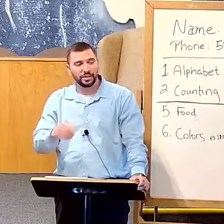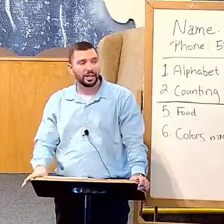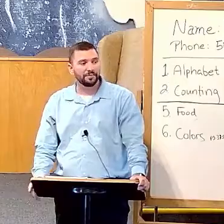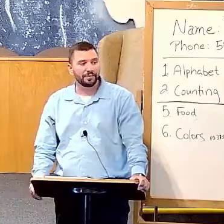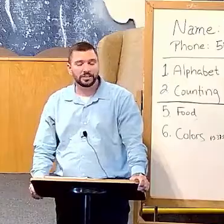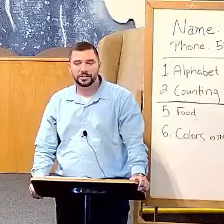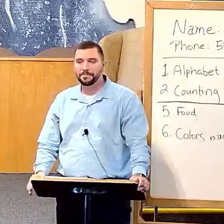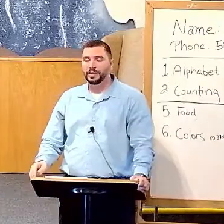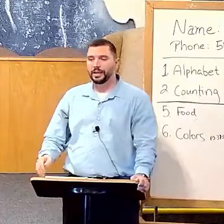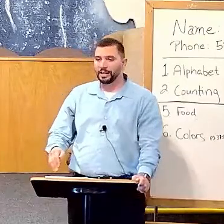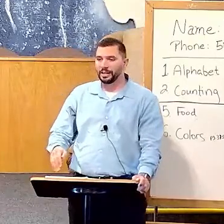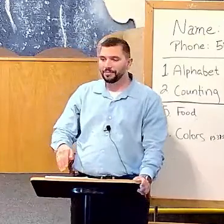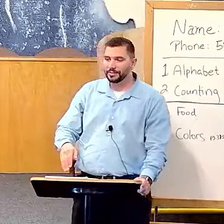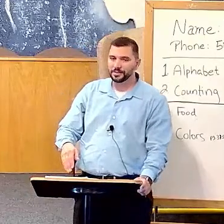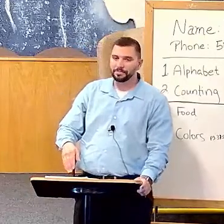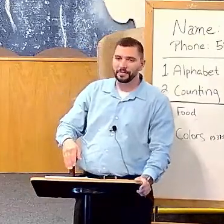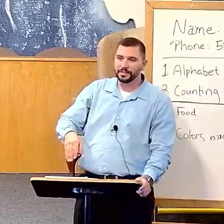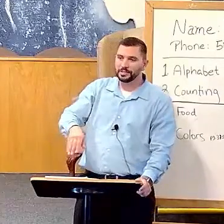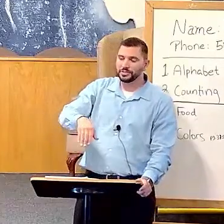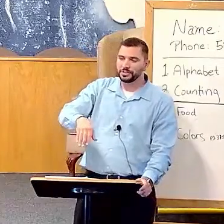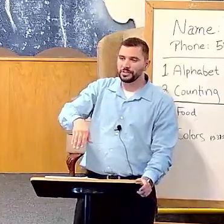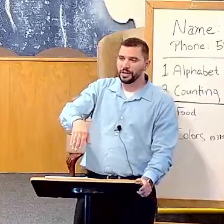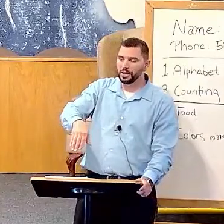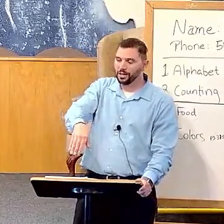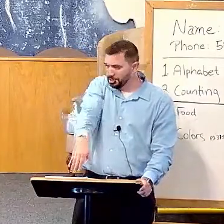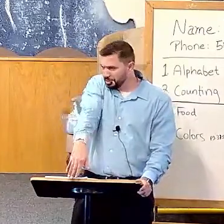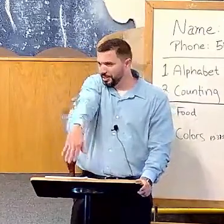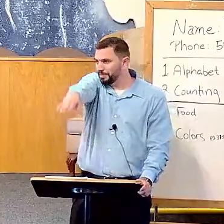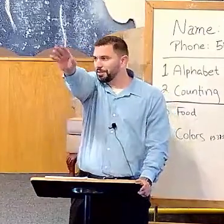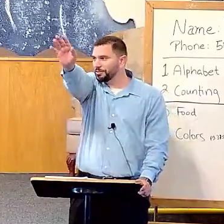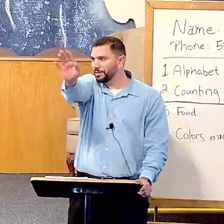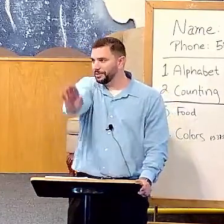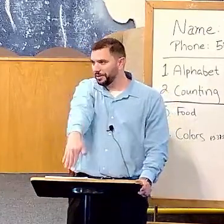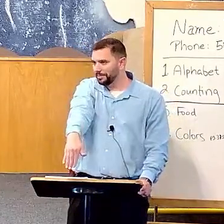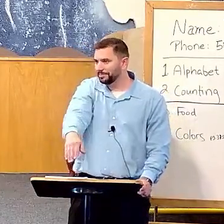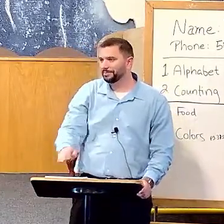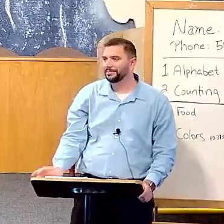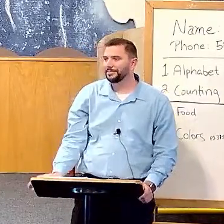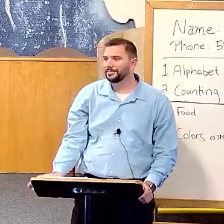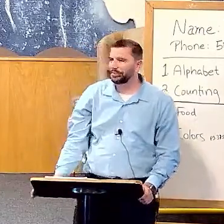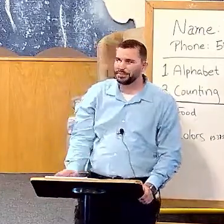elephant. An elephant is you actually make a trunk with your arm. So,